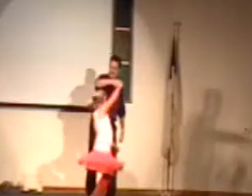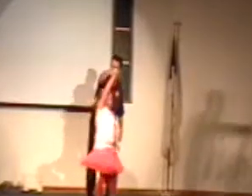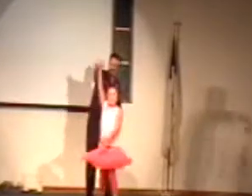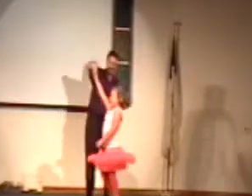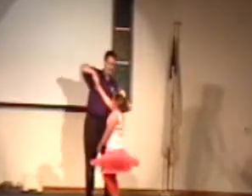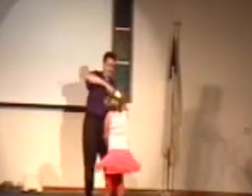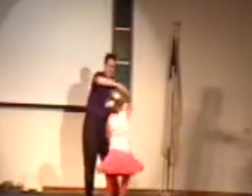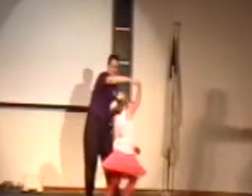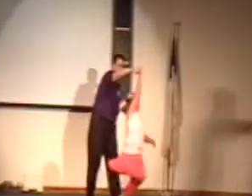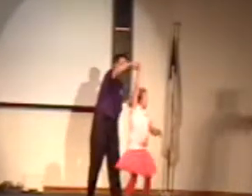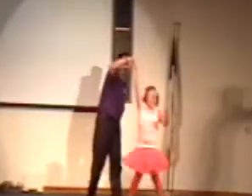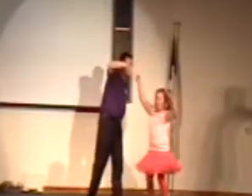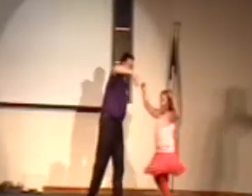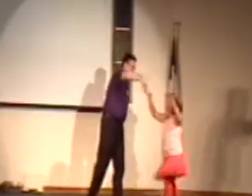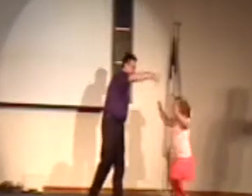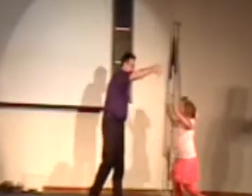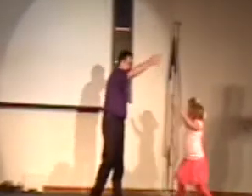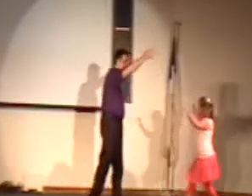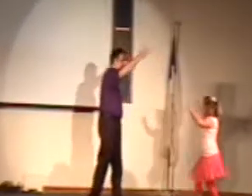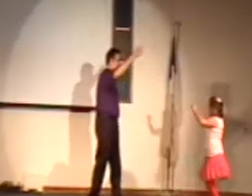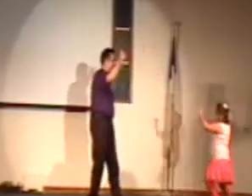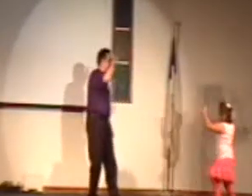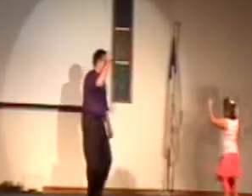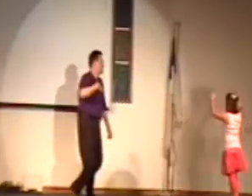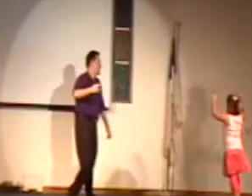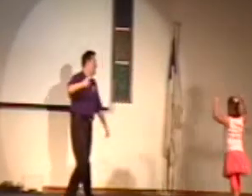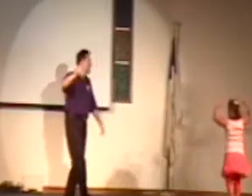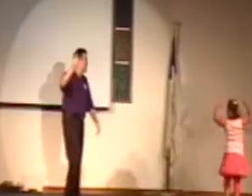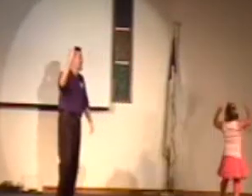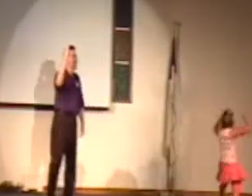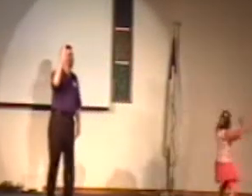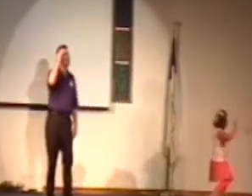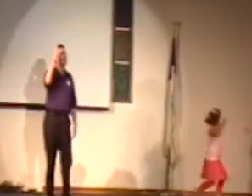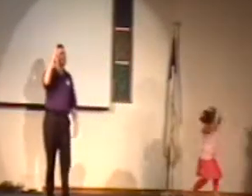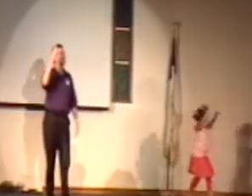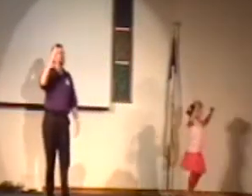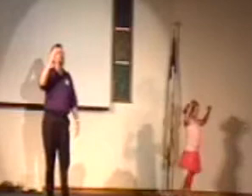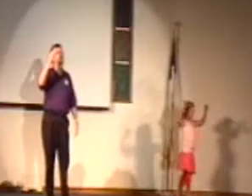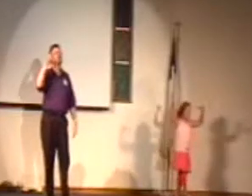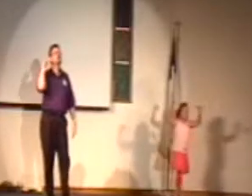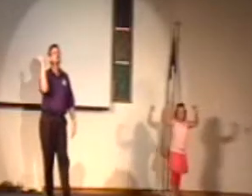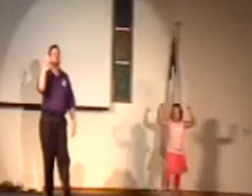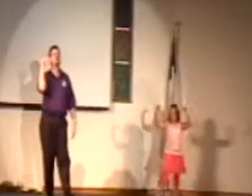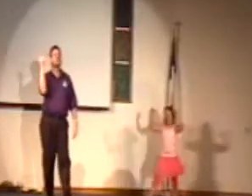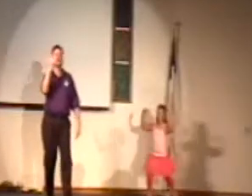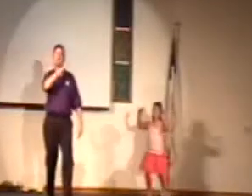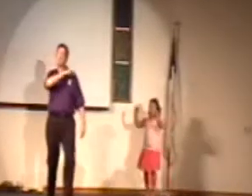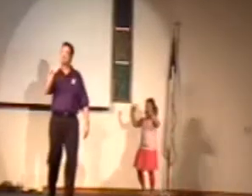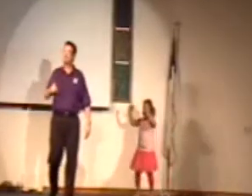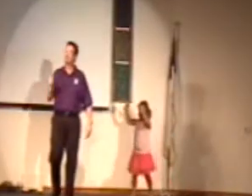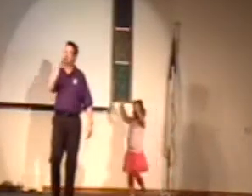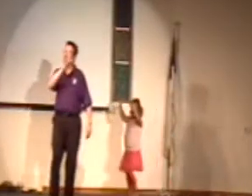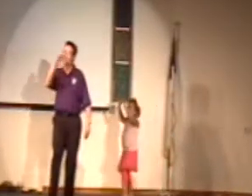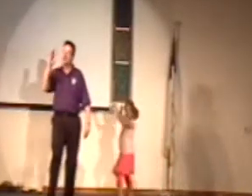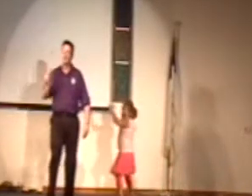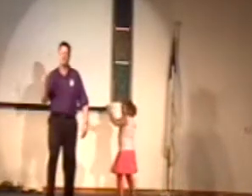in my arms Cause I know Something my friends never